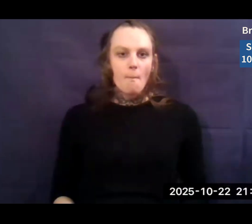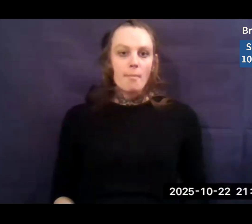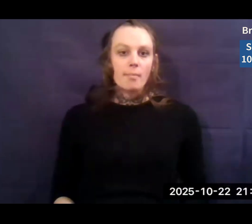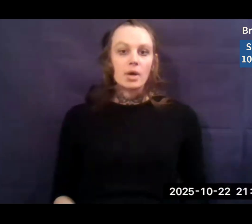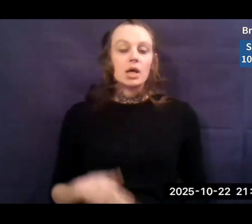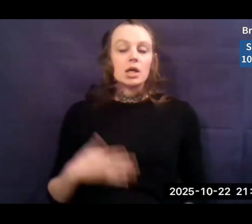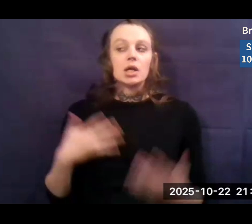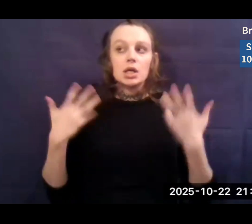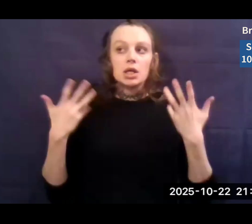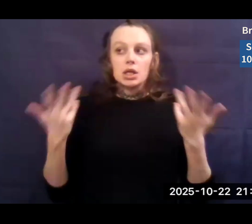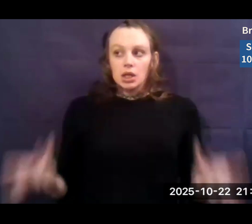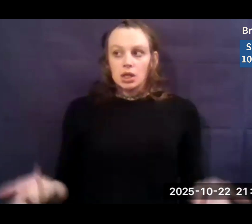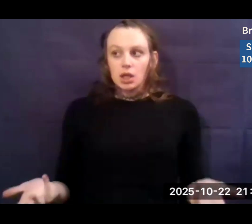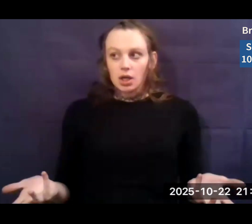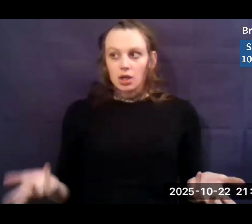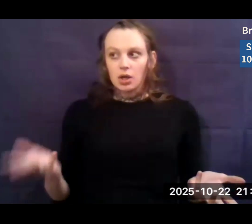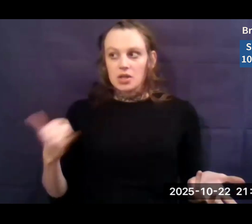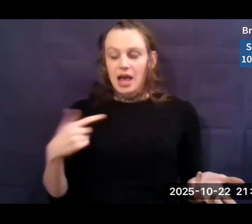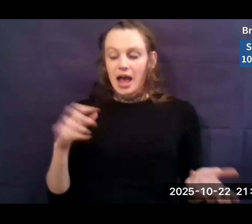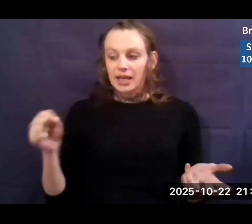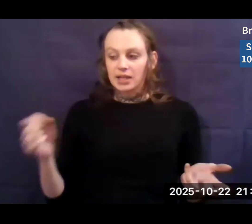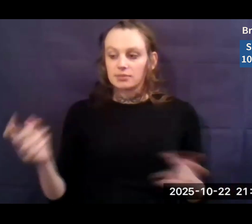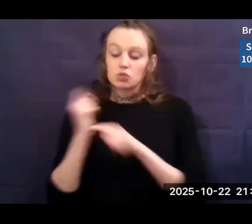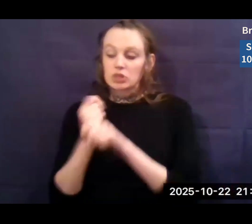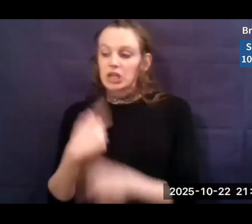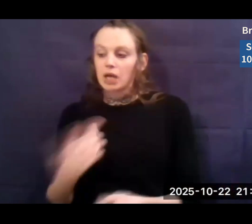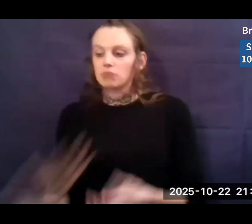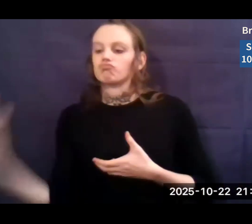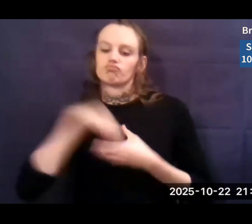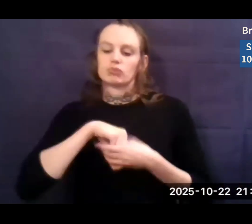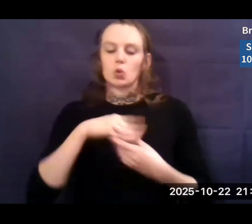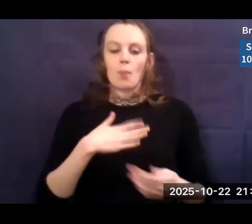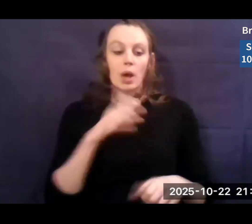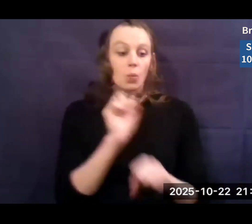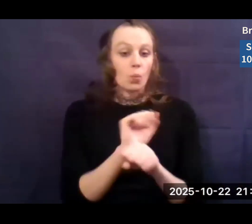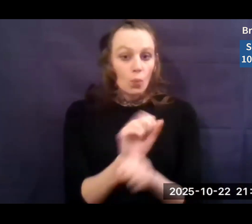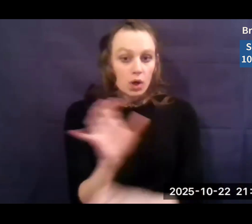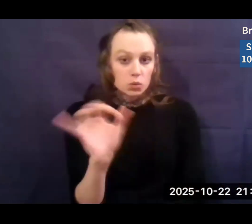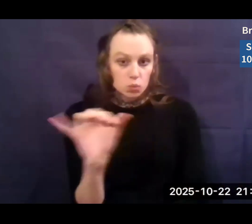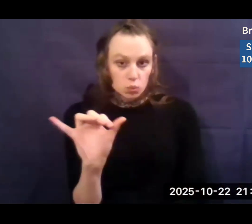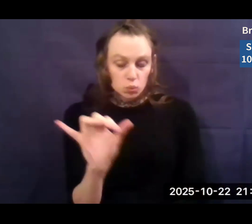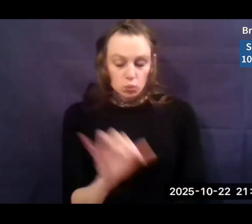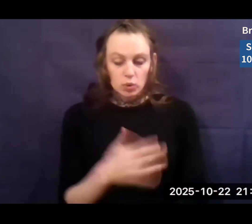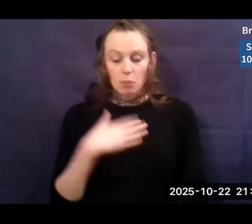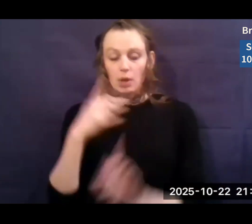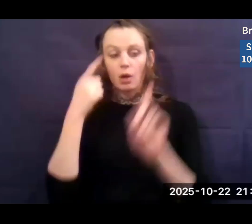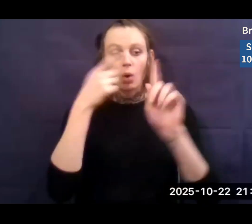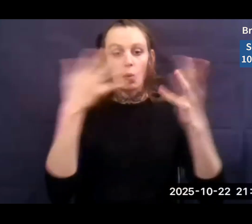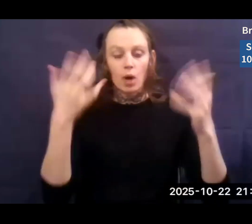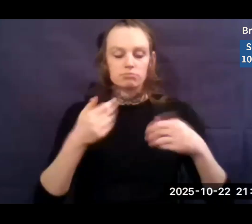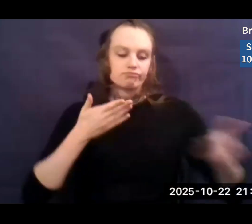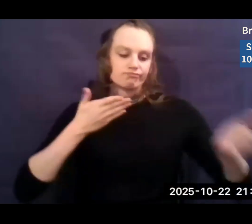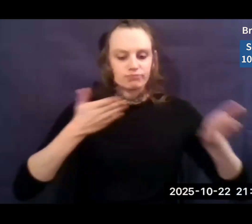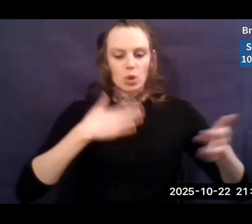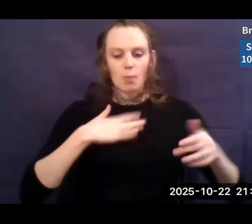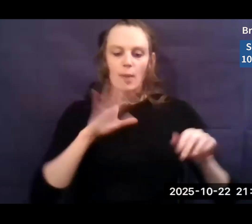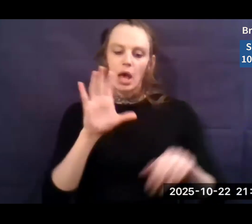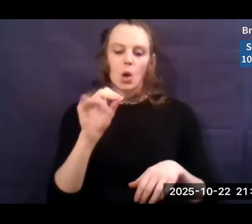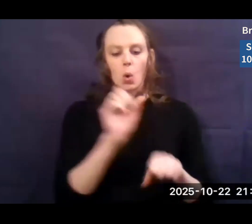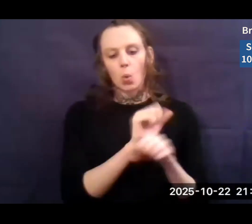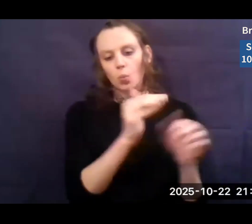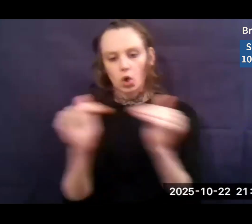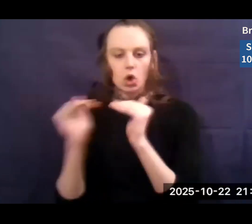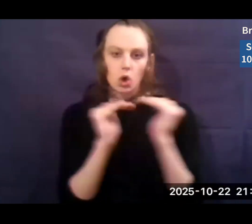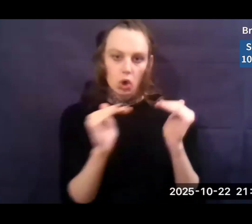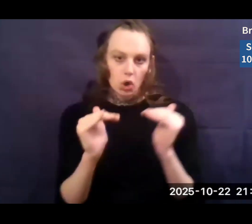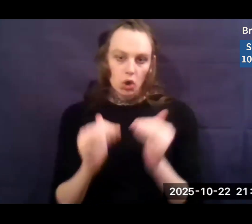that into my workplace as well. My primary purpose is to be of service to my coworkers,